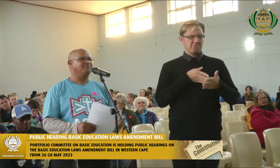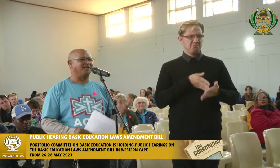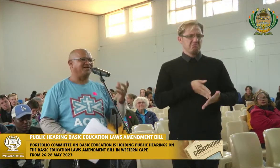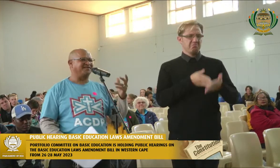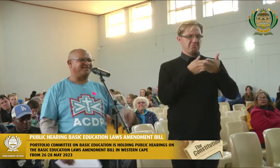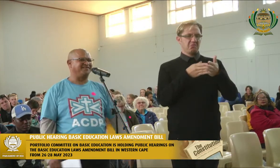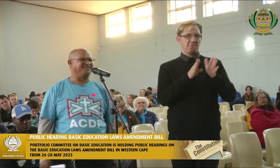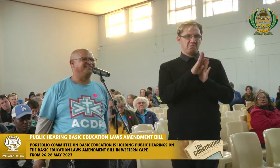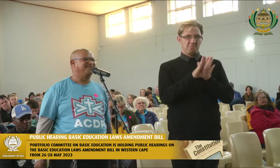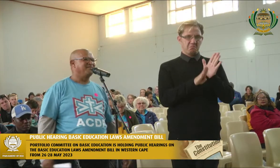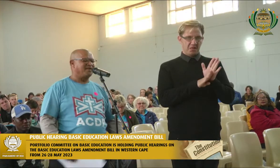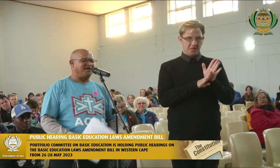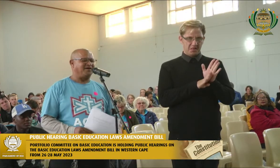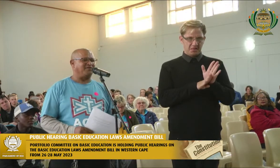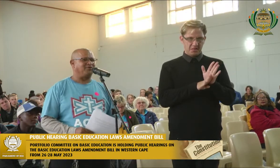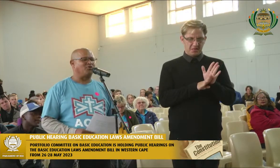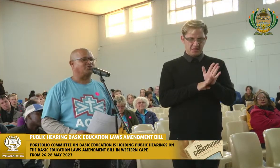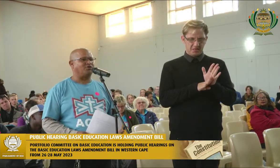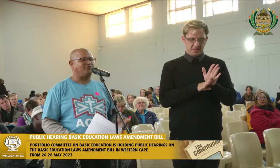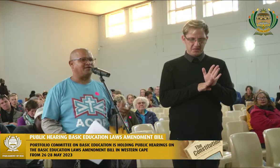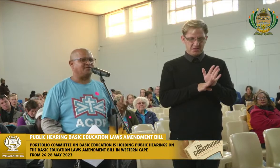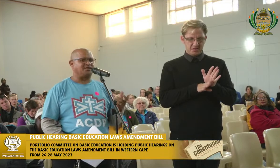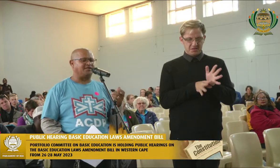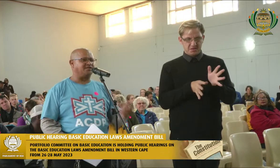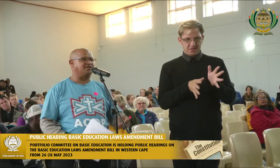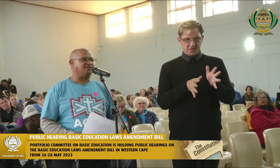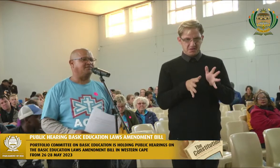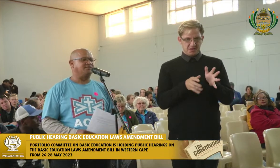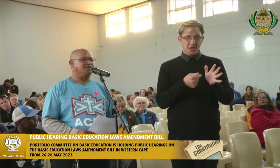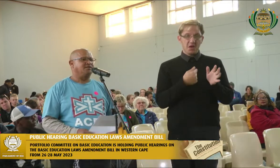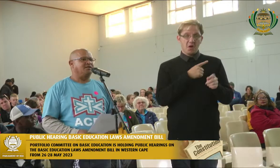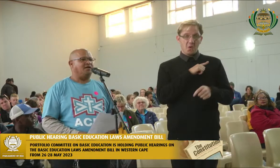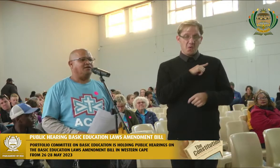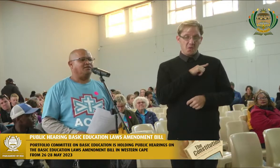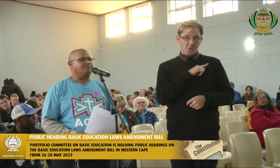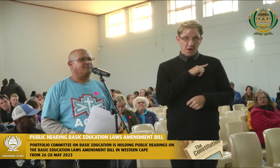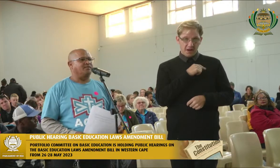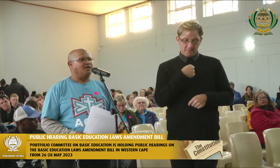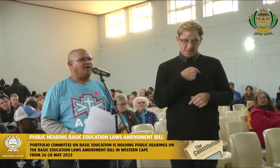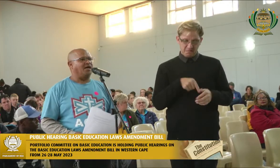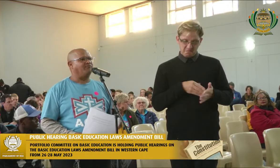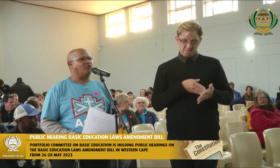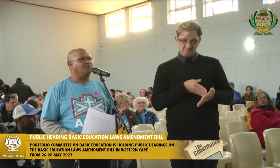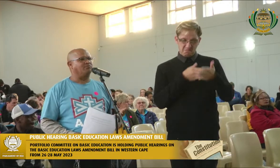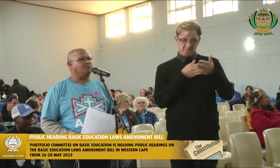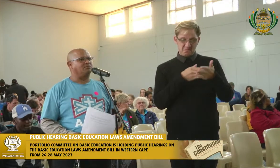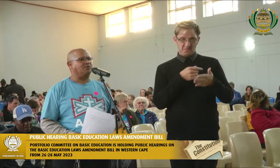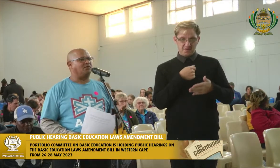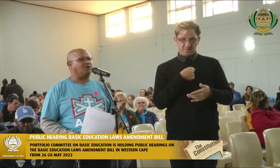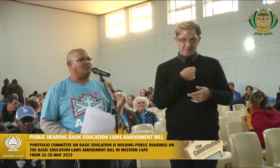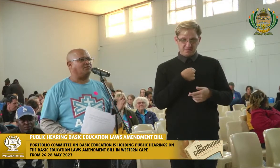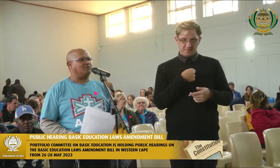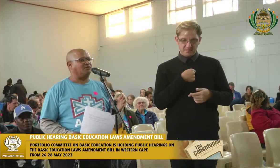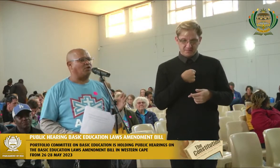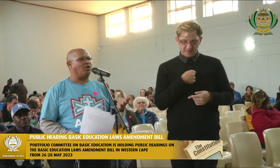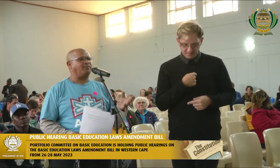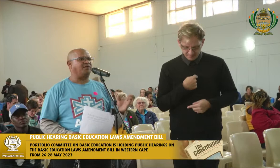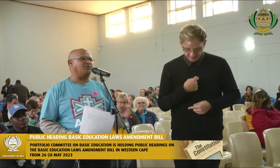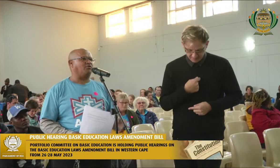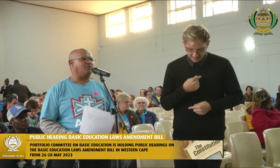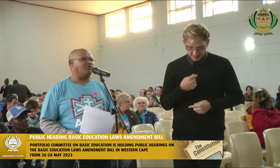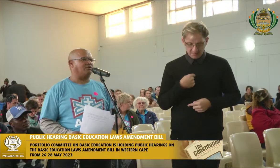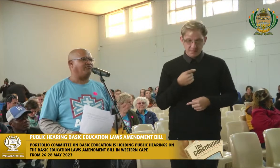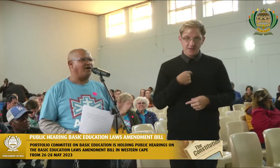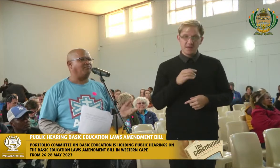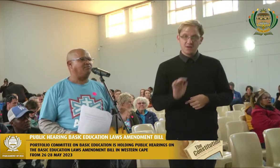Bella Bell, Minik, because of the reason I'm from, grow up